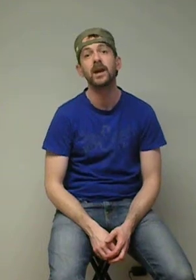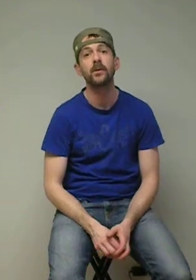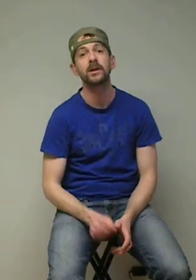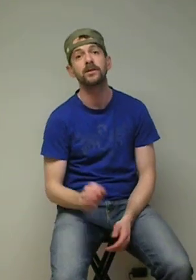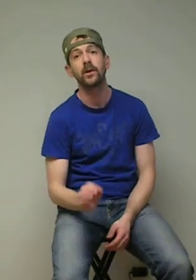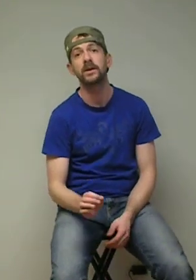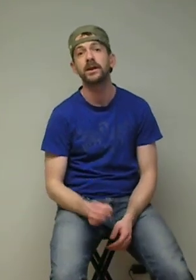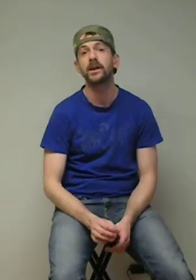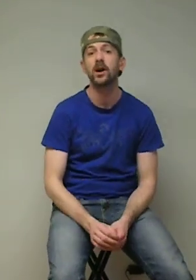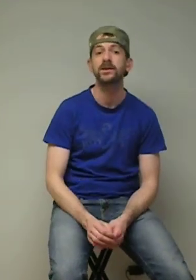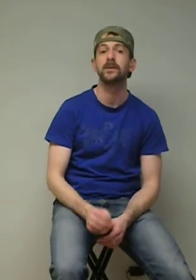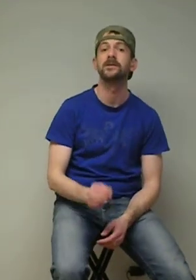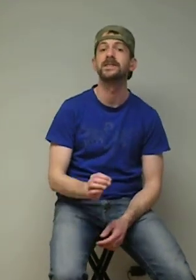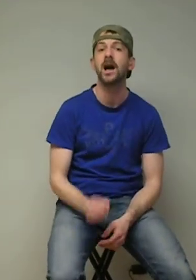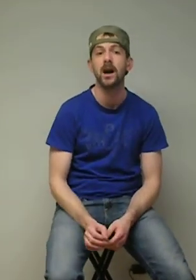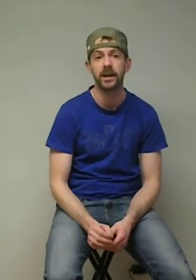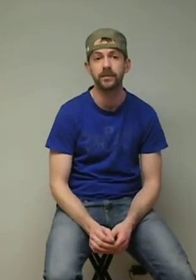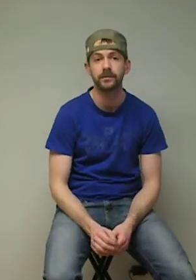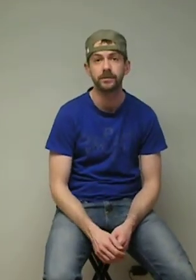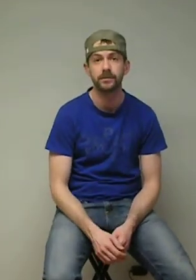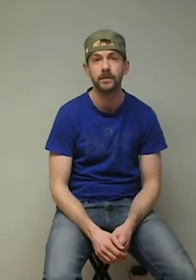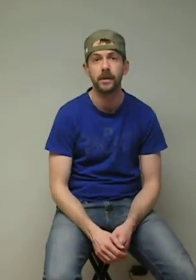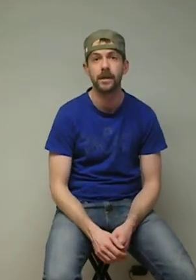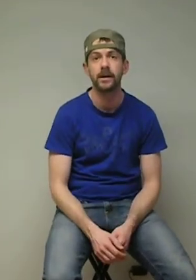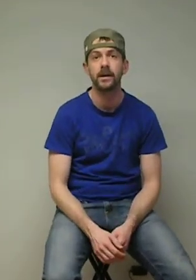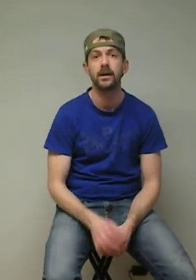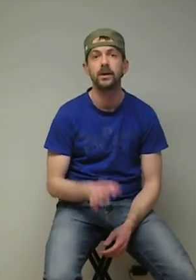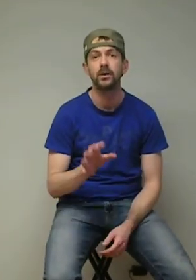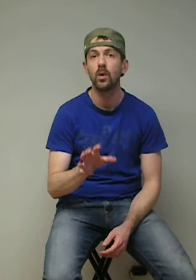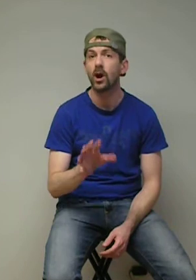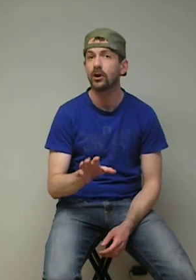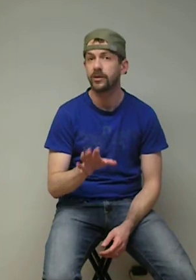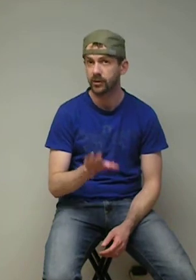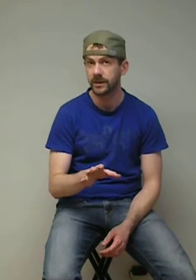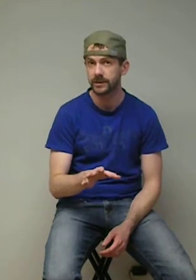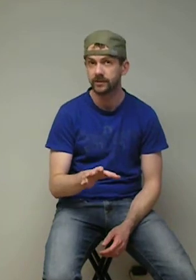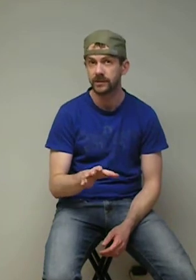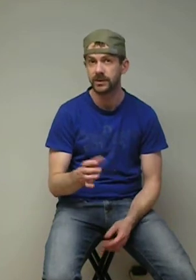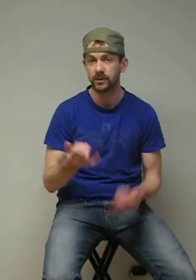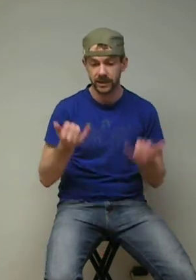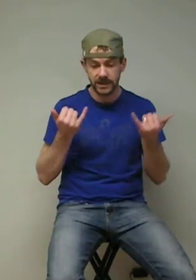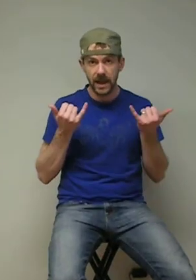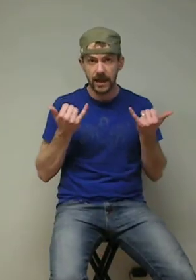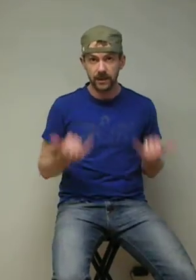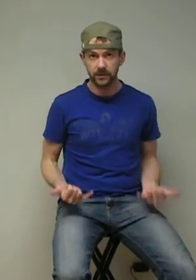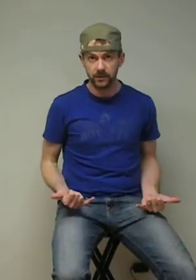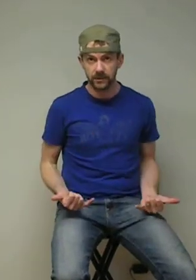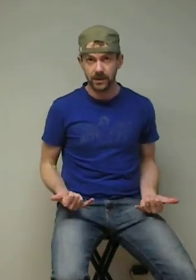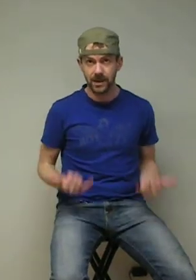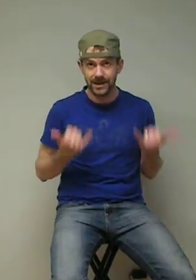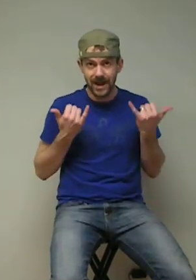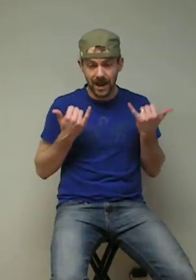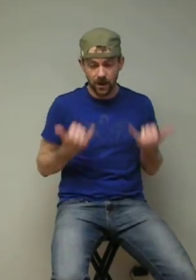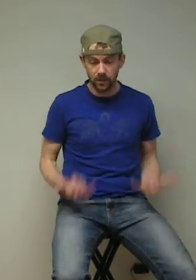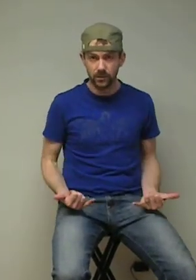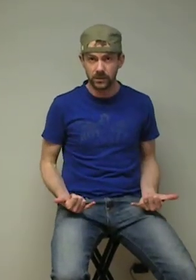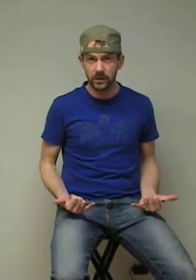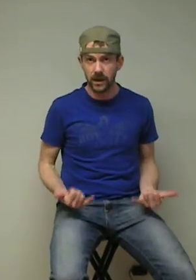So now we're going to focus on the concept of time. You are the present. So today, now, and